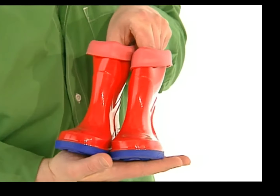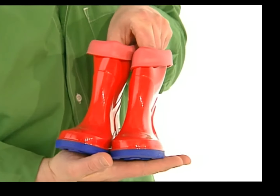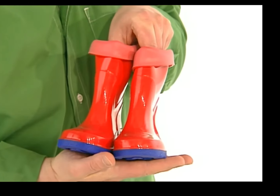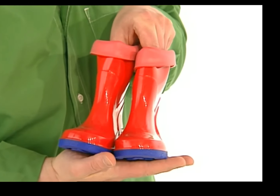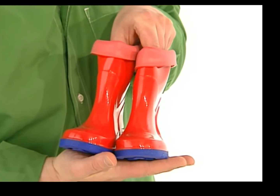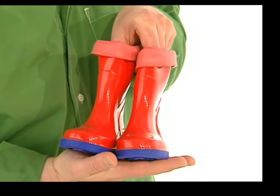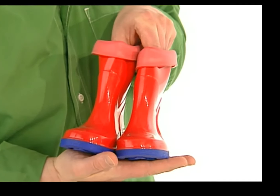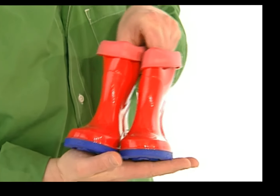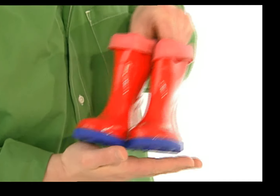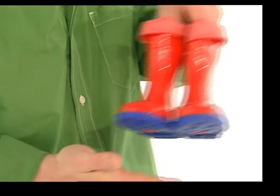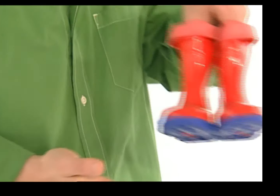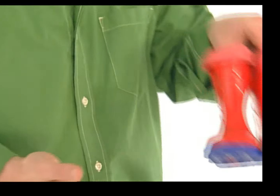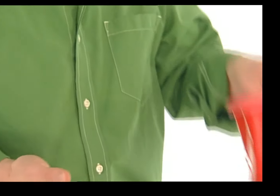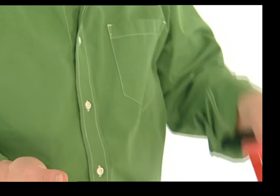Wellington boots.